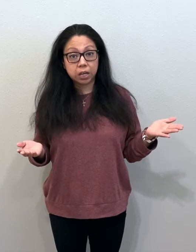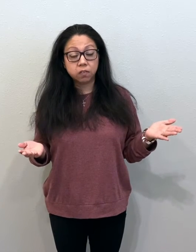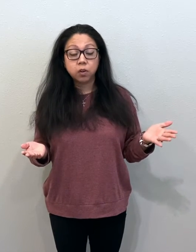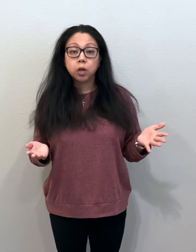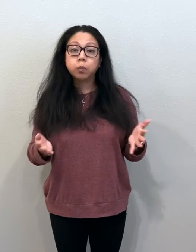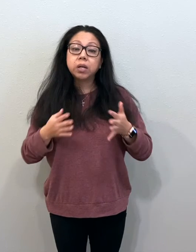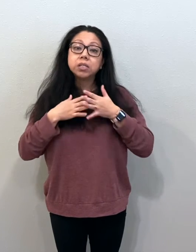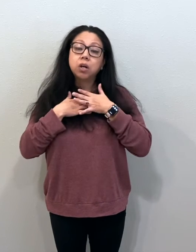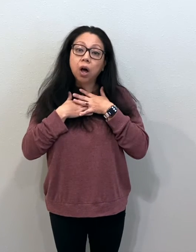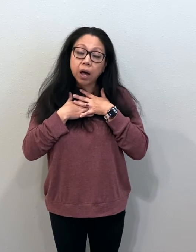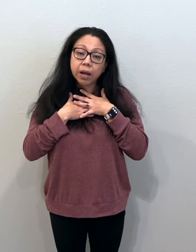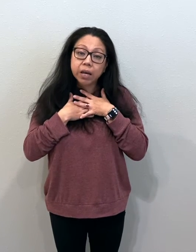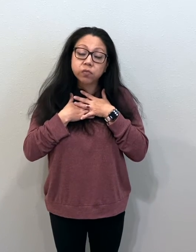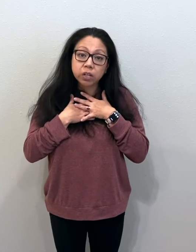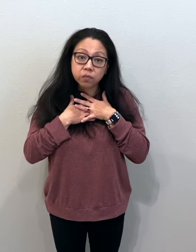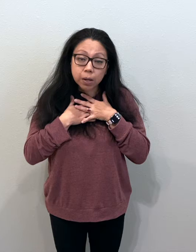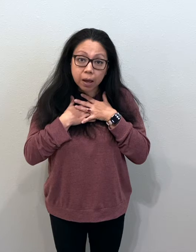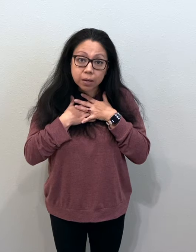forgive because God has forgiven us.